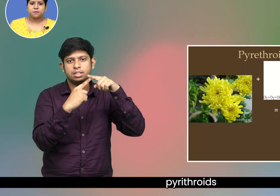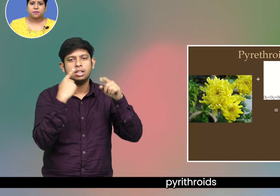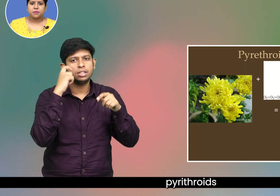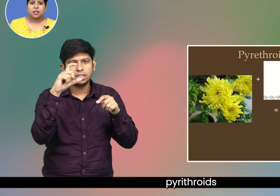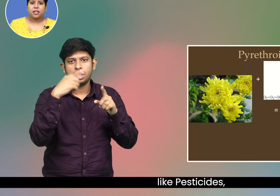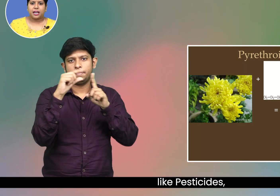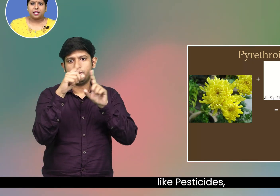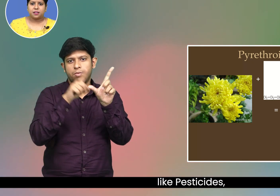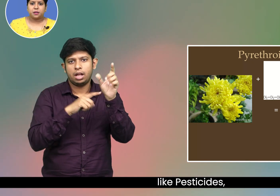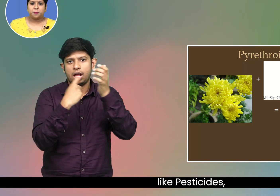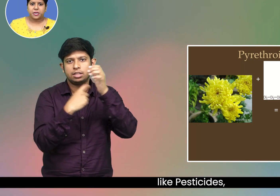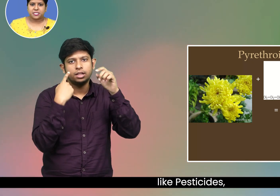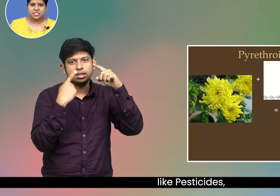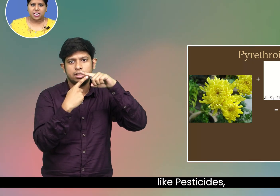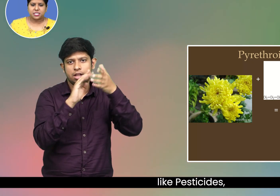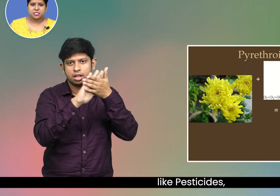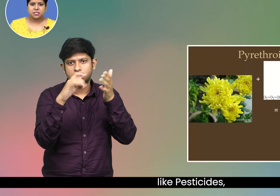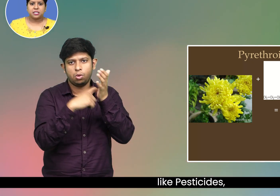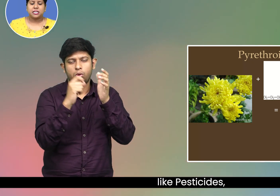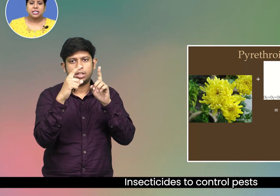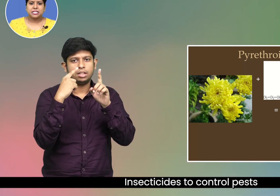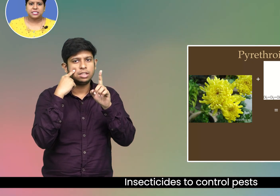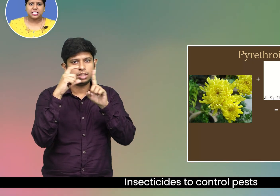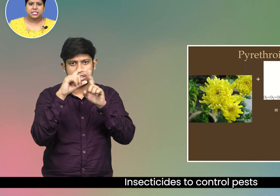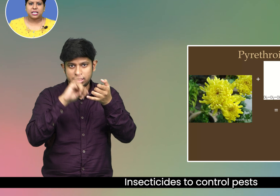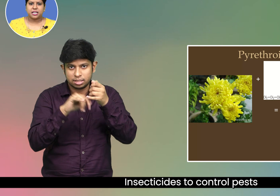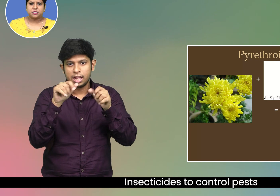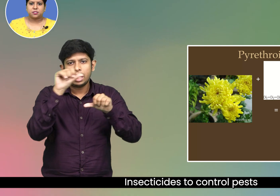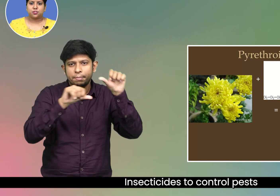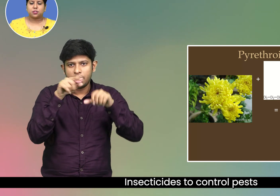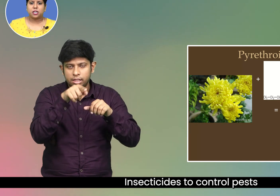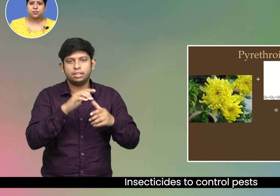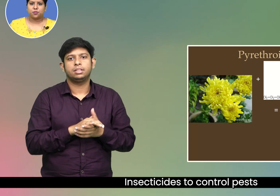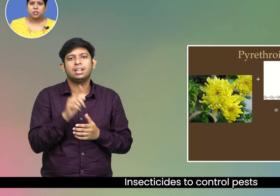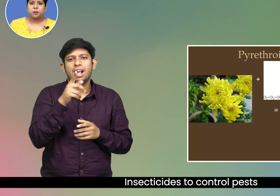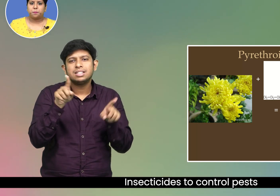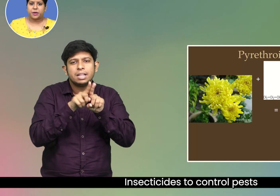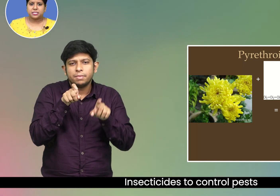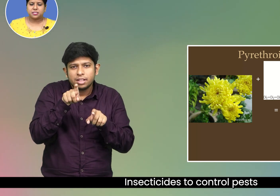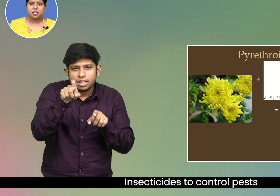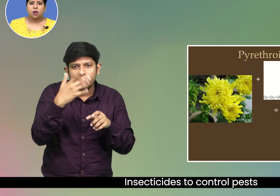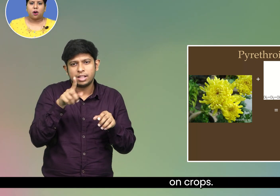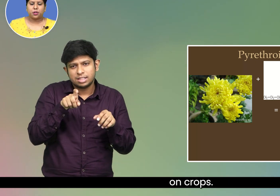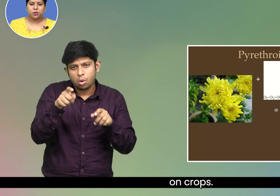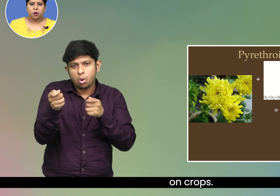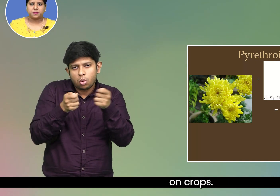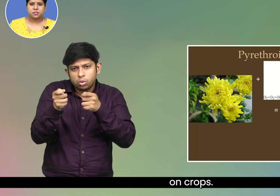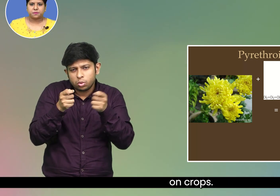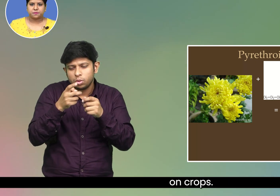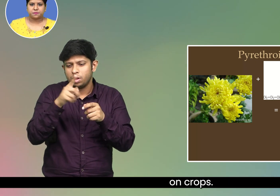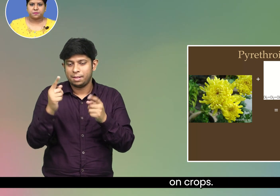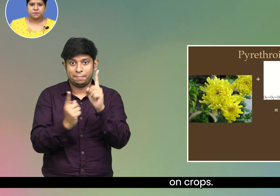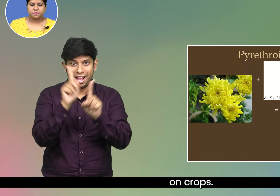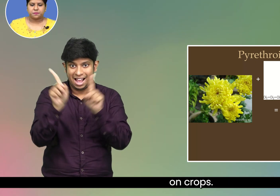pyrethroids like pesticides, insecticides to control pests on